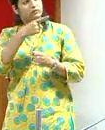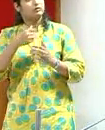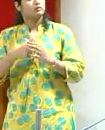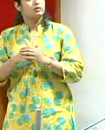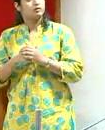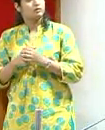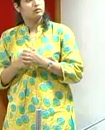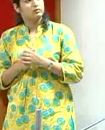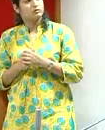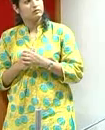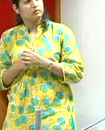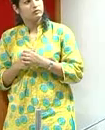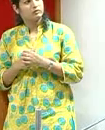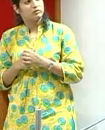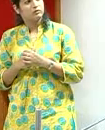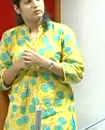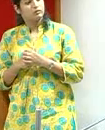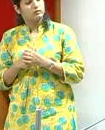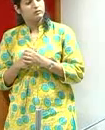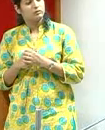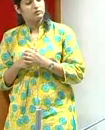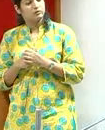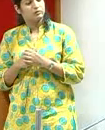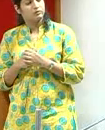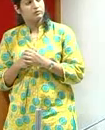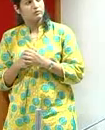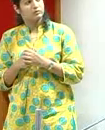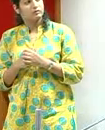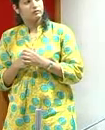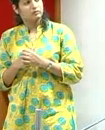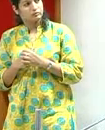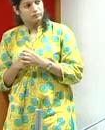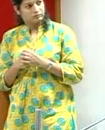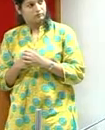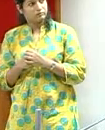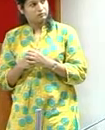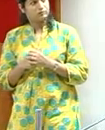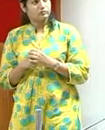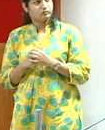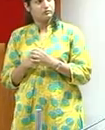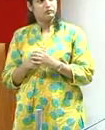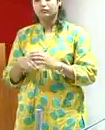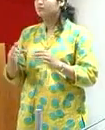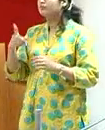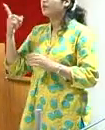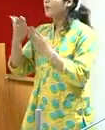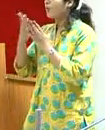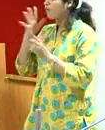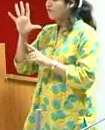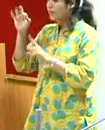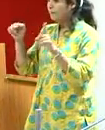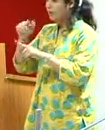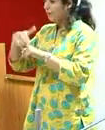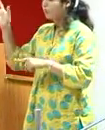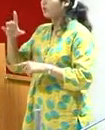courses provides a 10% relaxation in qualifying marks from 50 to 40 for the SC/ST OBC categories, why